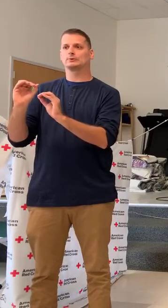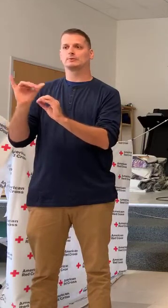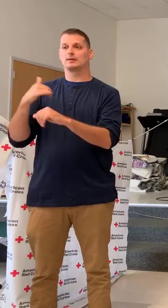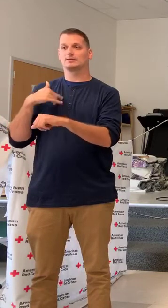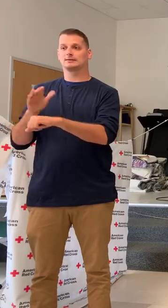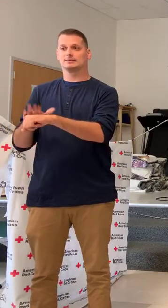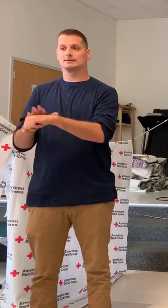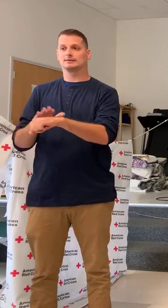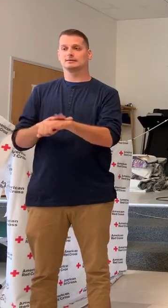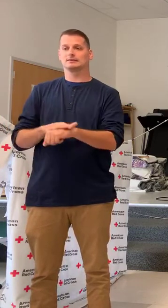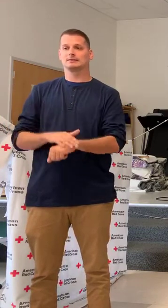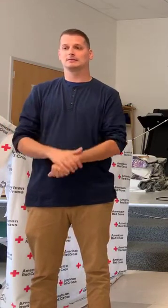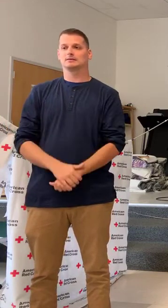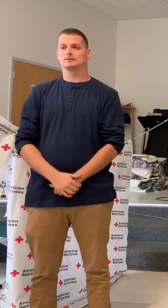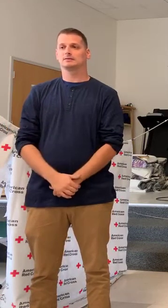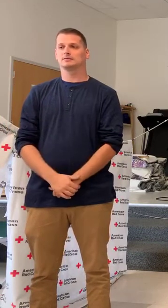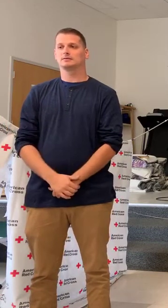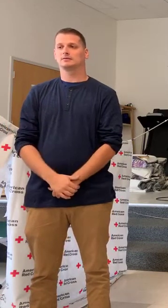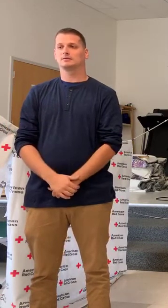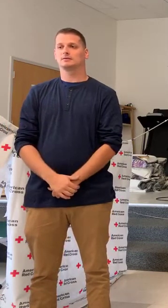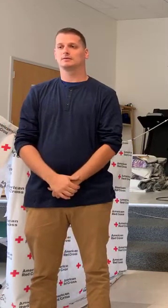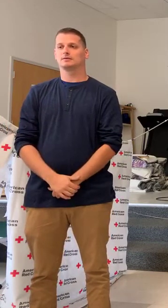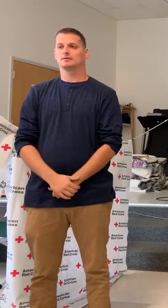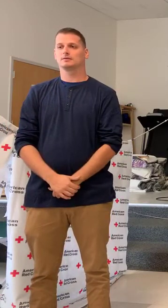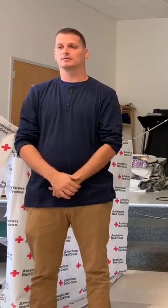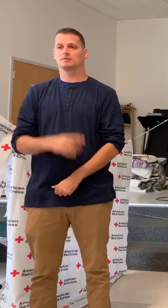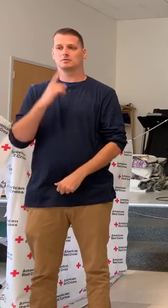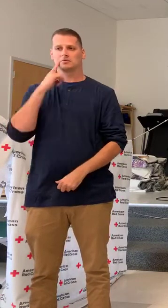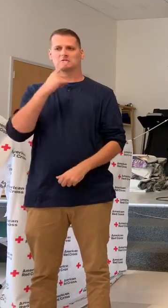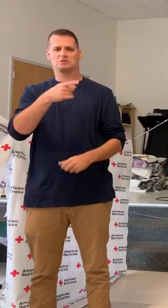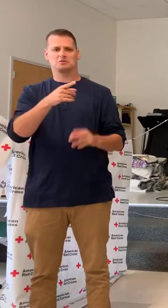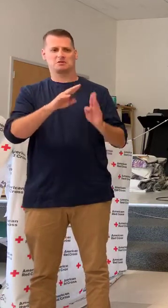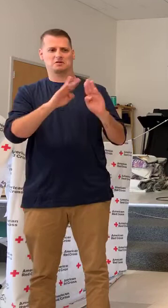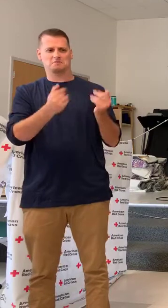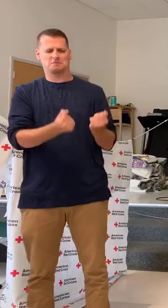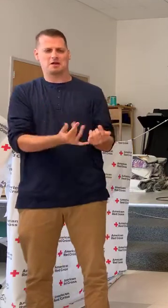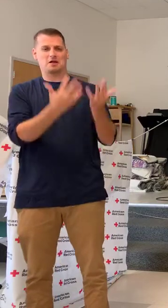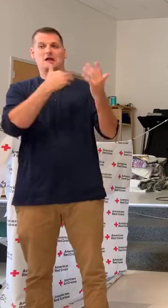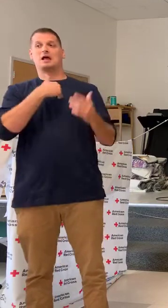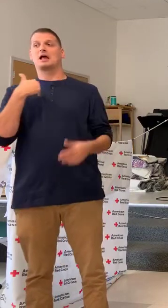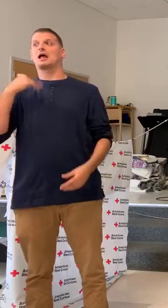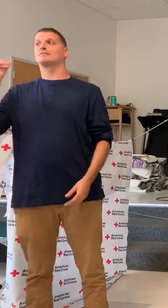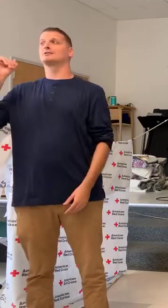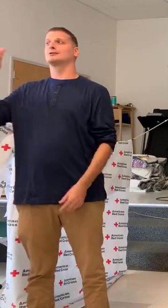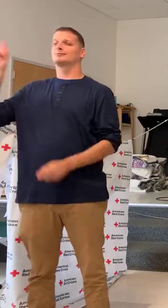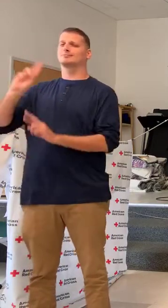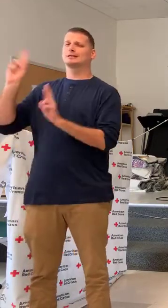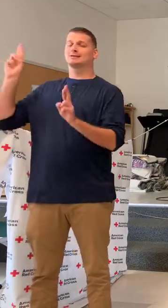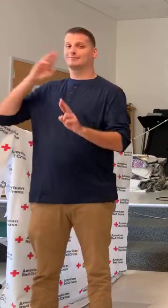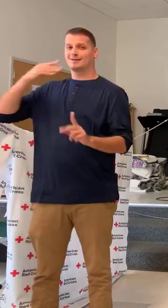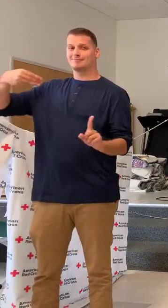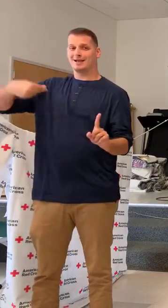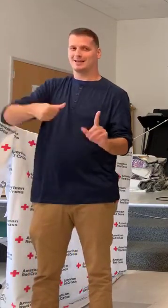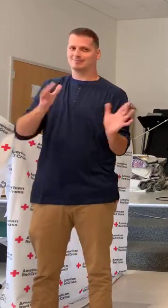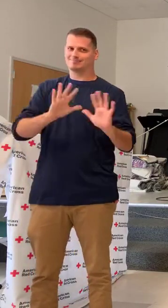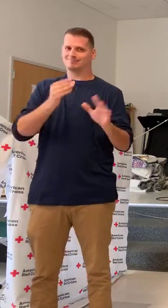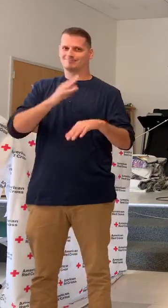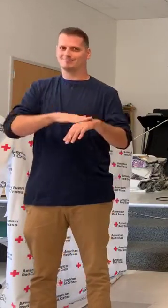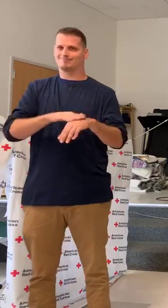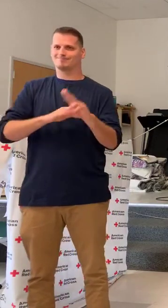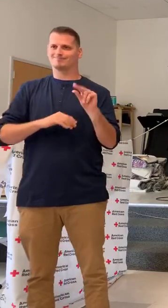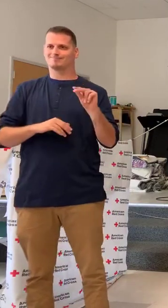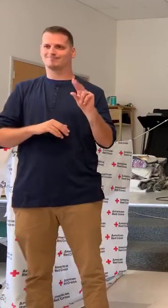think, okay, they're just going to hand me my money. No, I still have seven binders. They're probably 3 inches thick